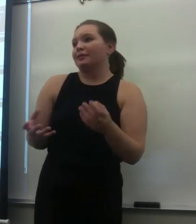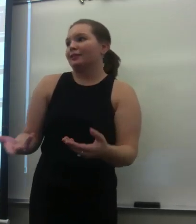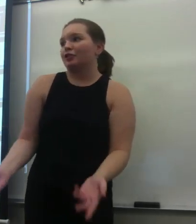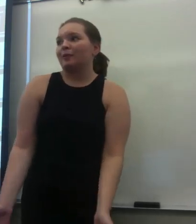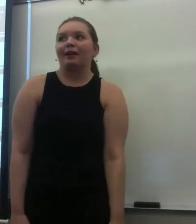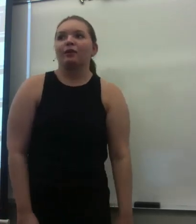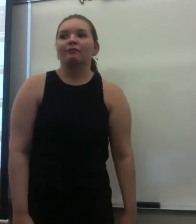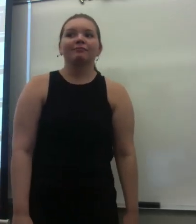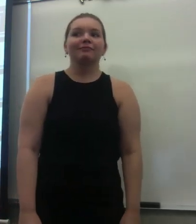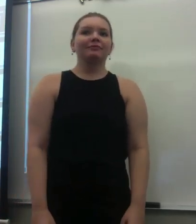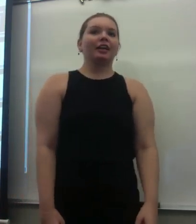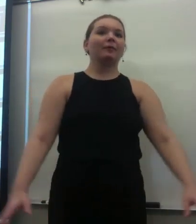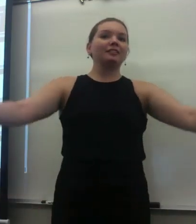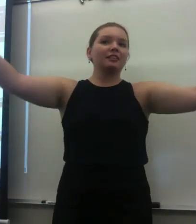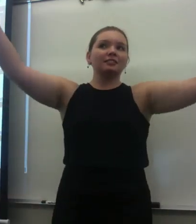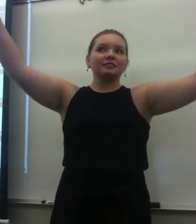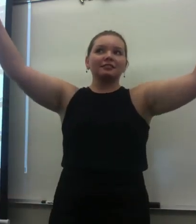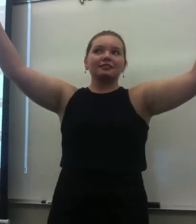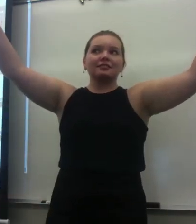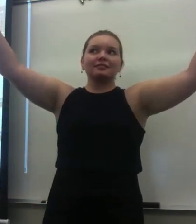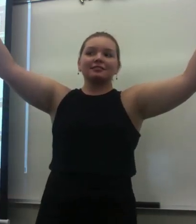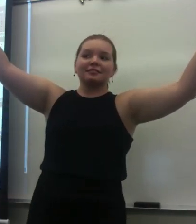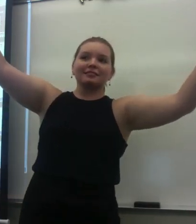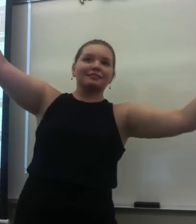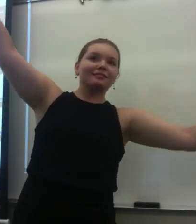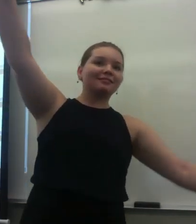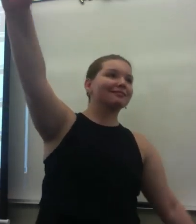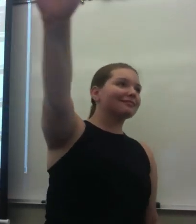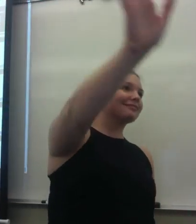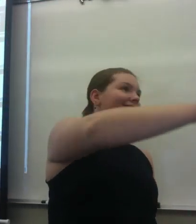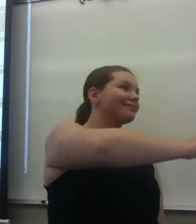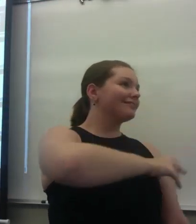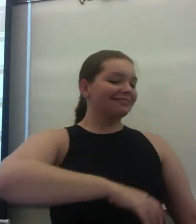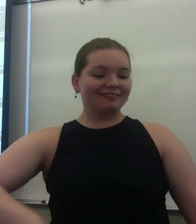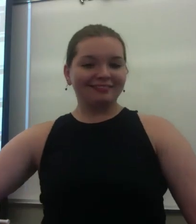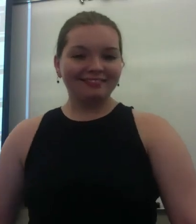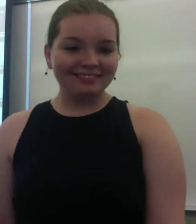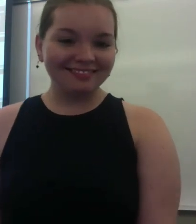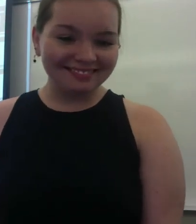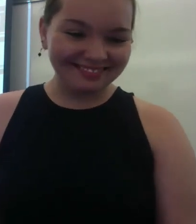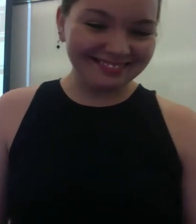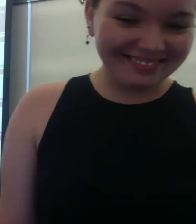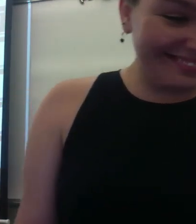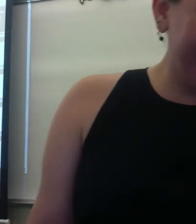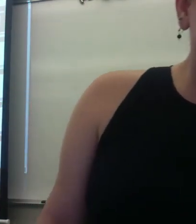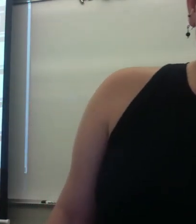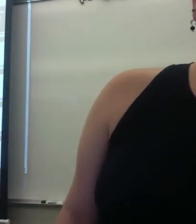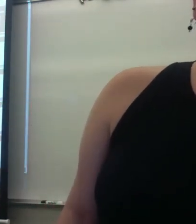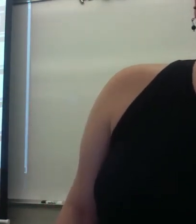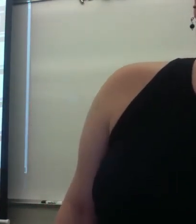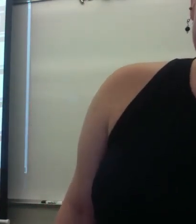for the same thing. So if you're interpreting in a classroom where the teacher, where you're interpreting an IEP meeting,